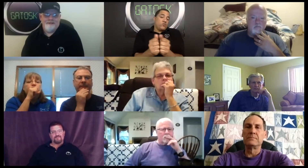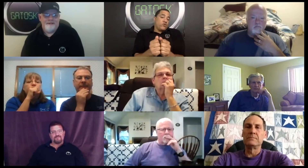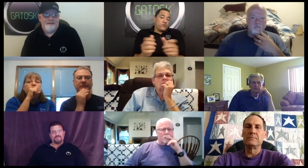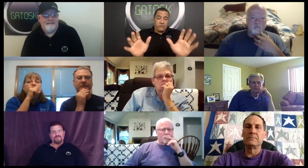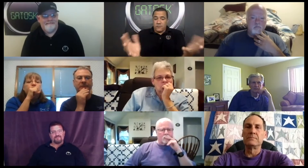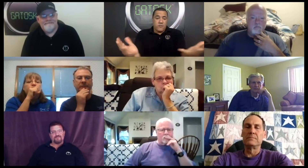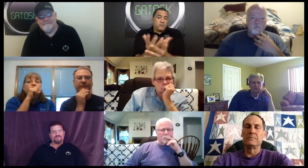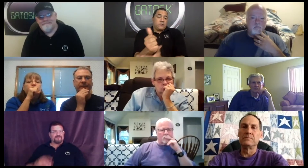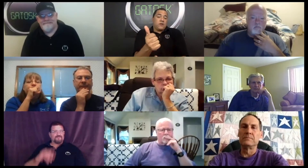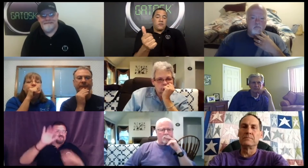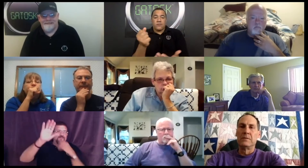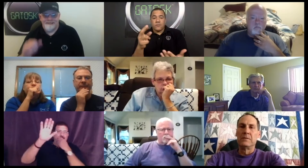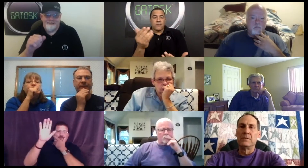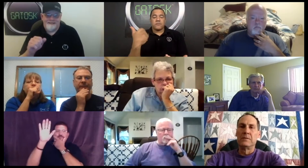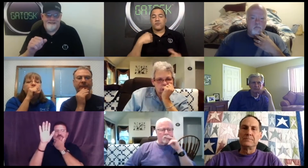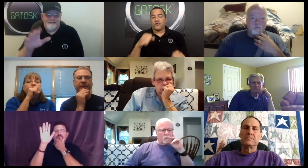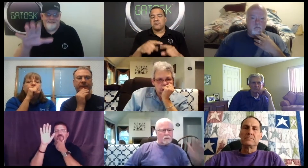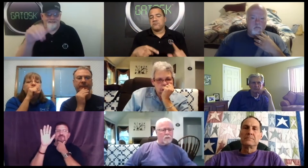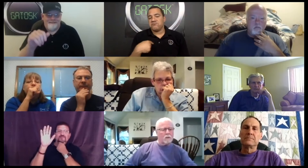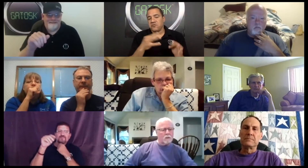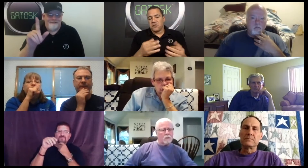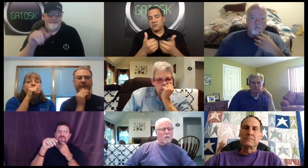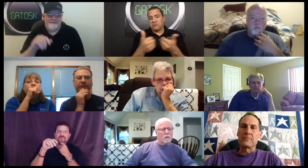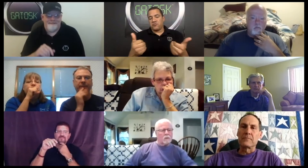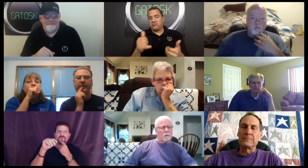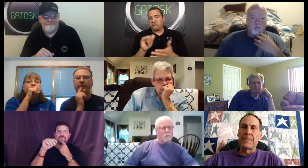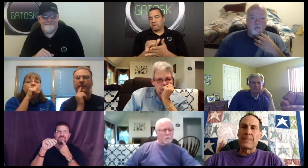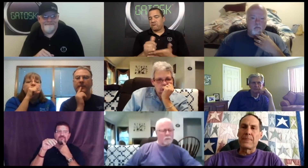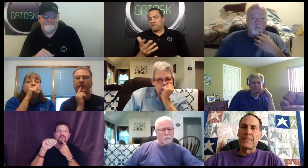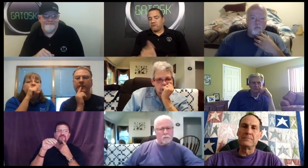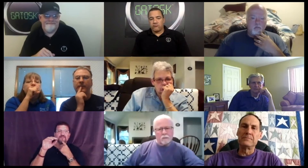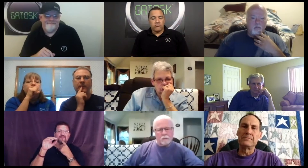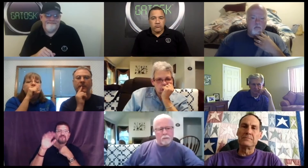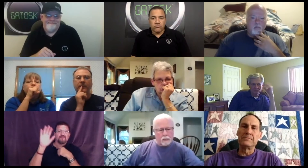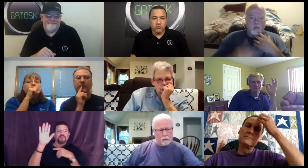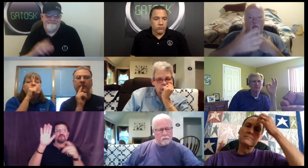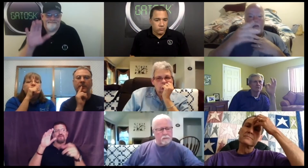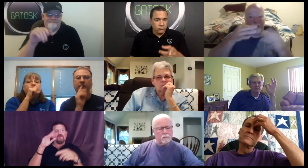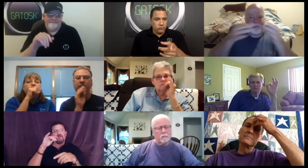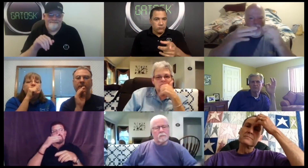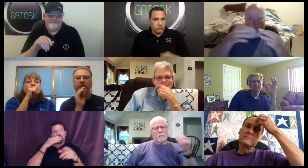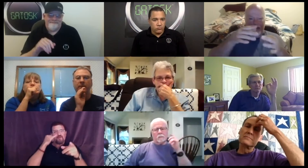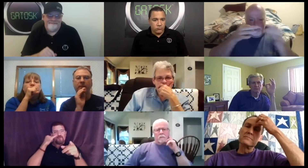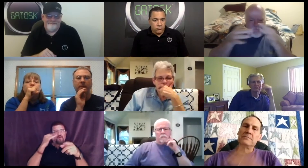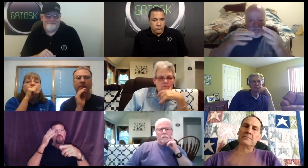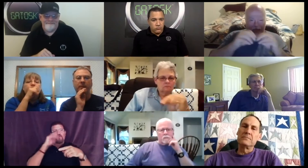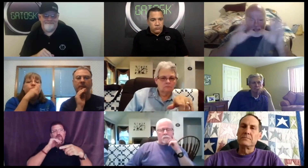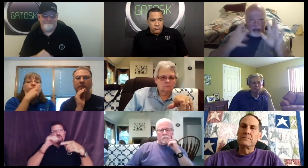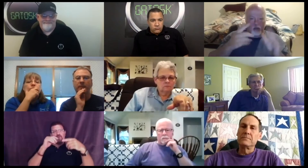costs. I mean, you could, I guess, technically merge them together, make a $10 fee, but I decided to keep those separated. So you have the option.